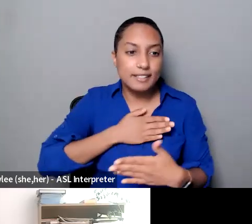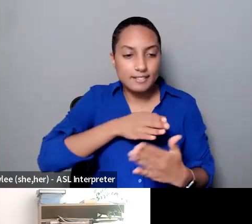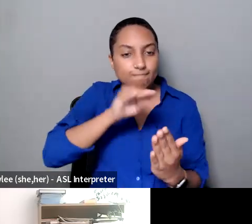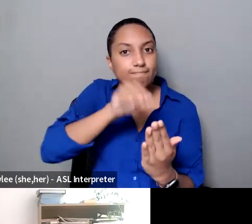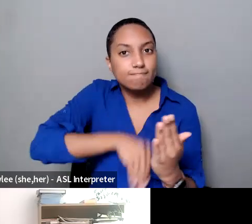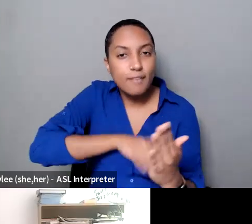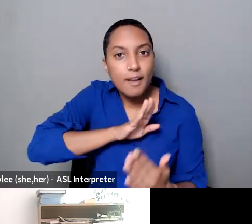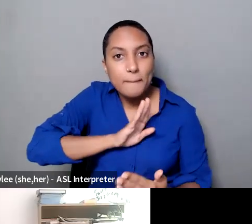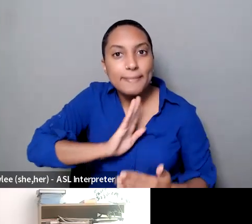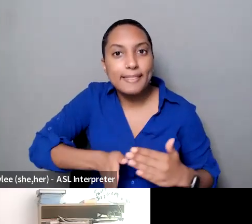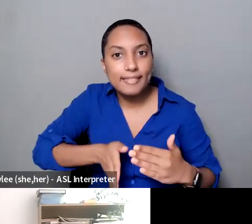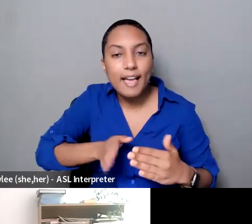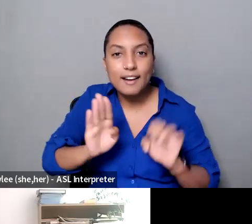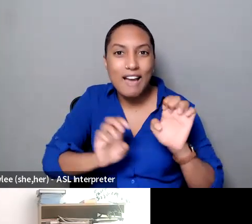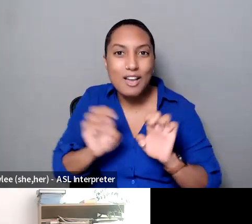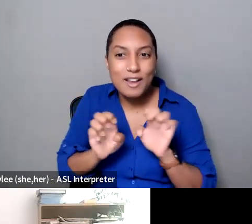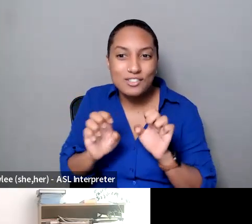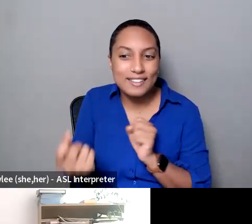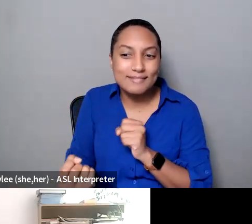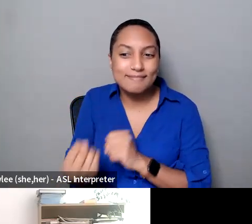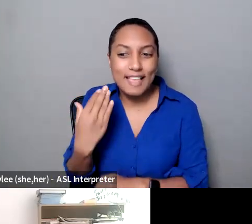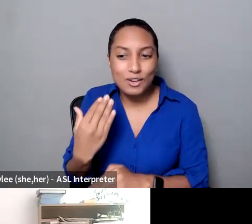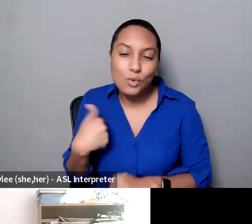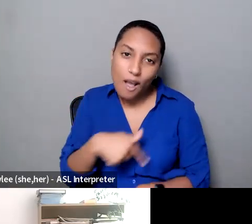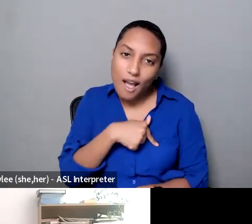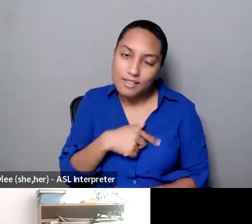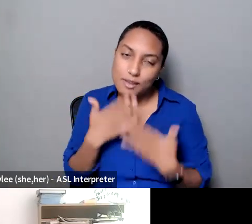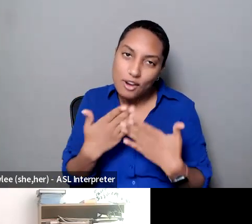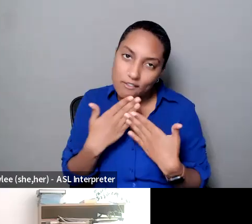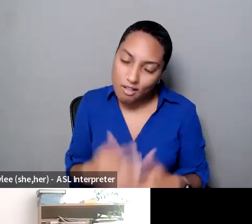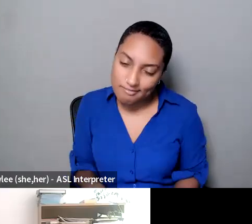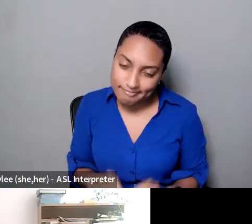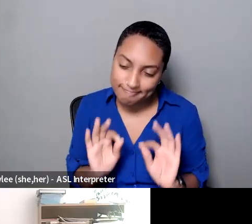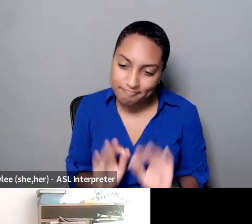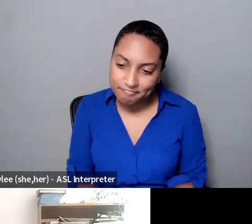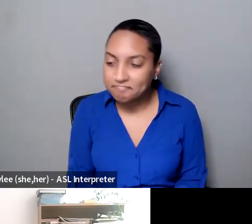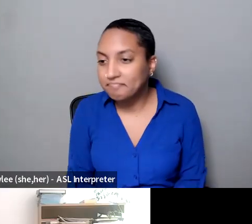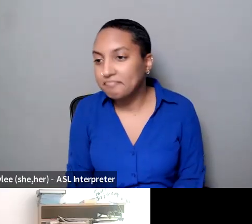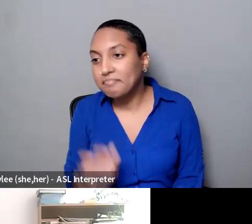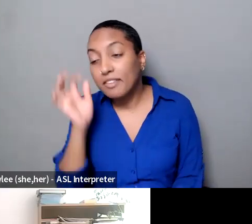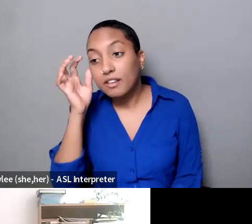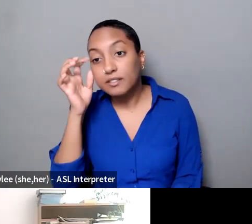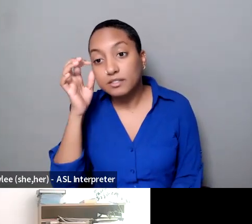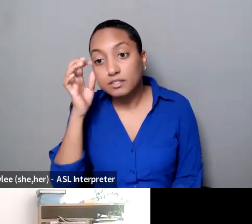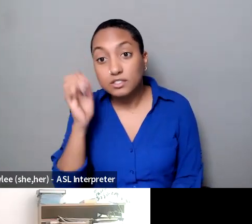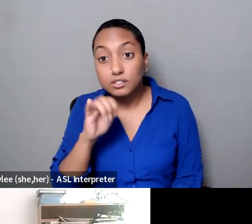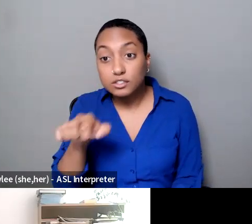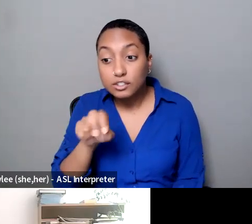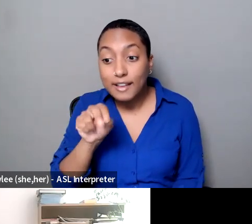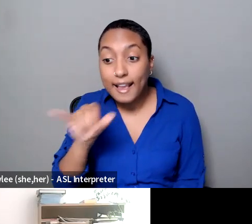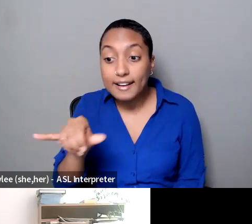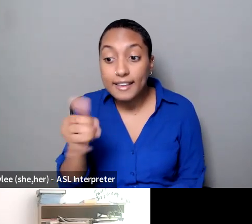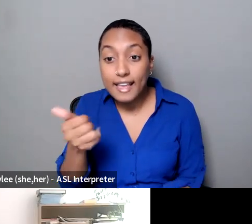and submit it to us. We'll be very grateful. Thank you. And Jenny, if there are questions